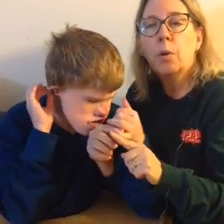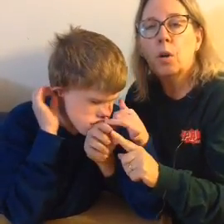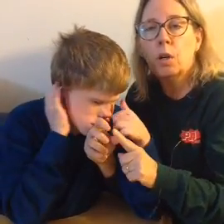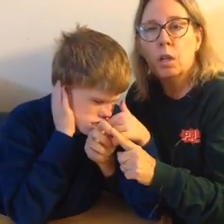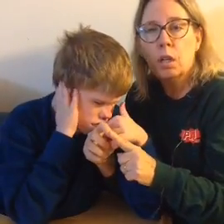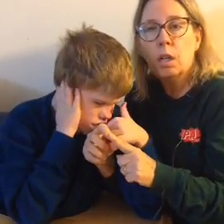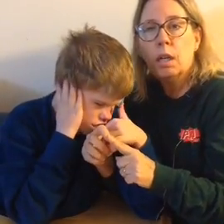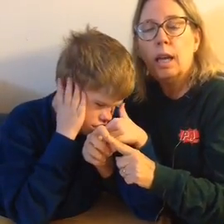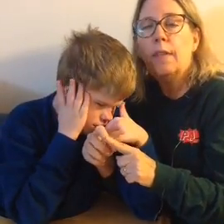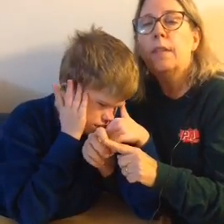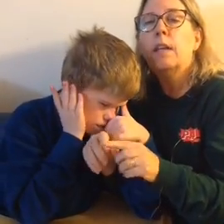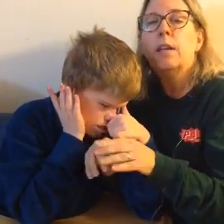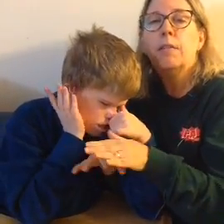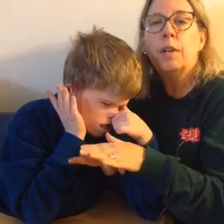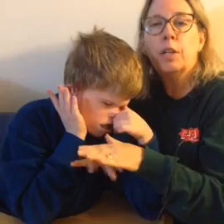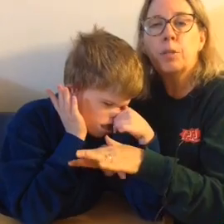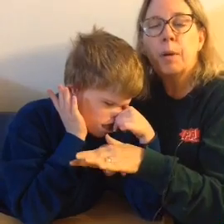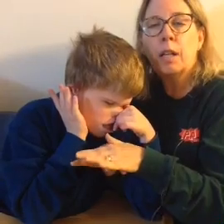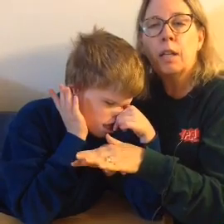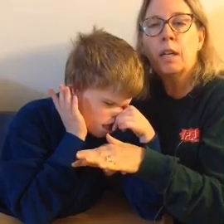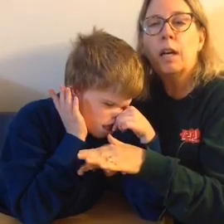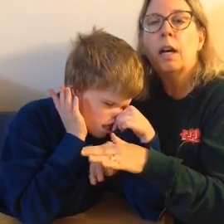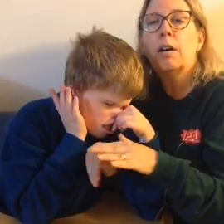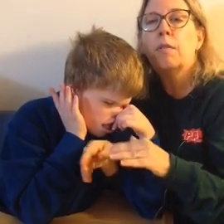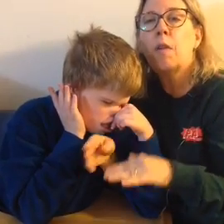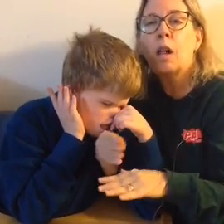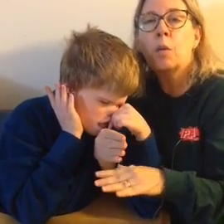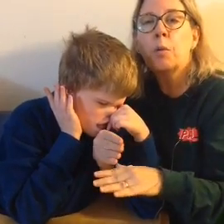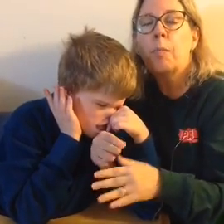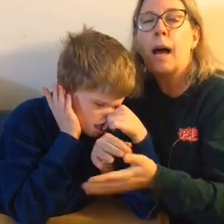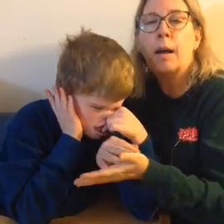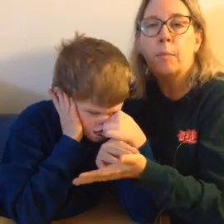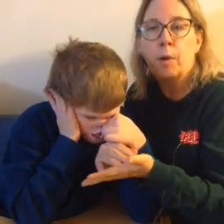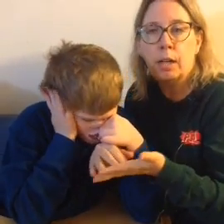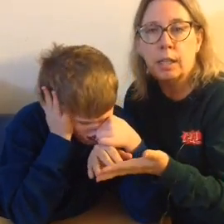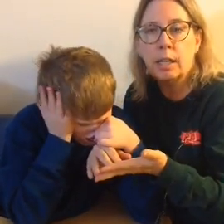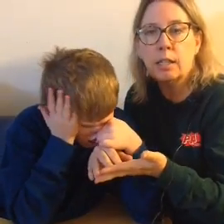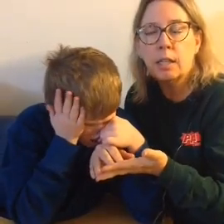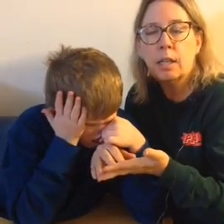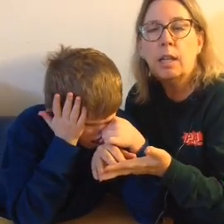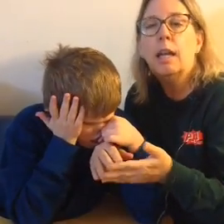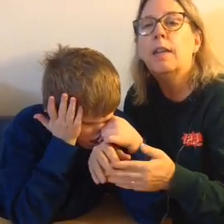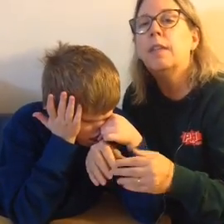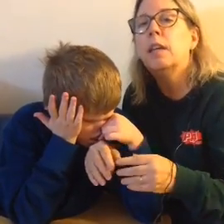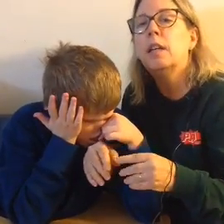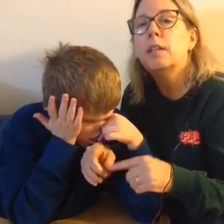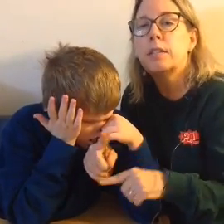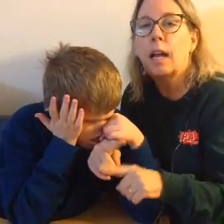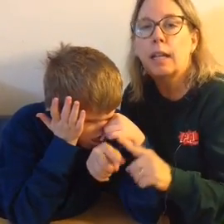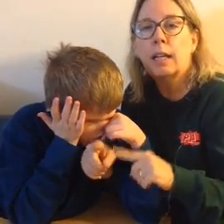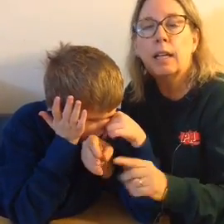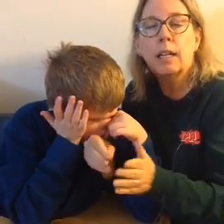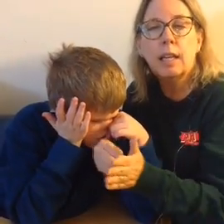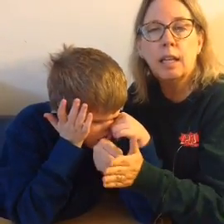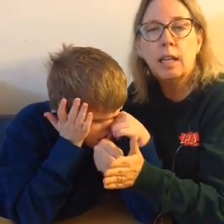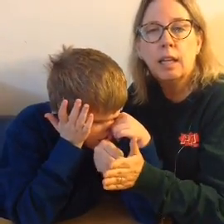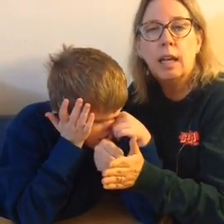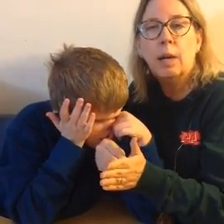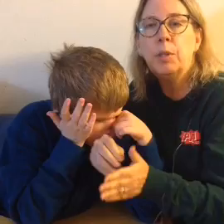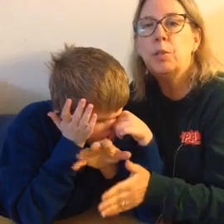word and then finger spell it, followed by brailing it, and then signing it again. And we do